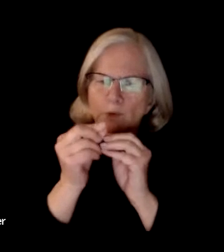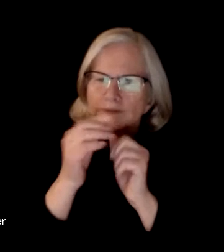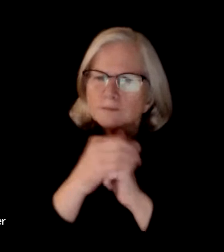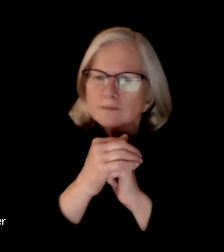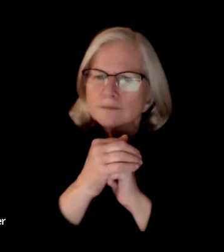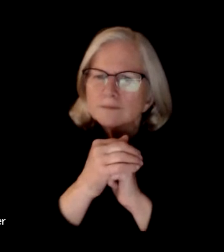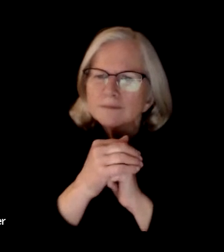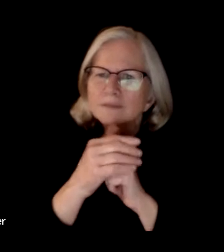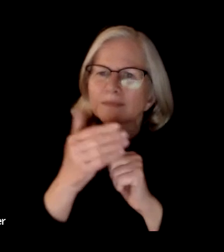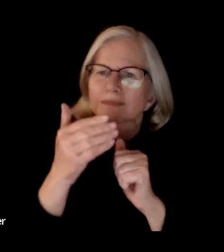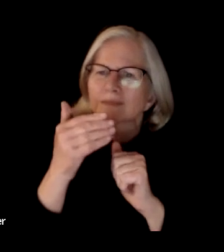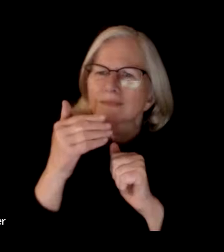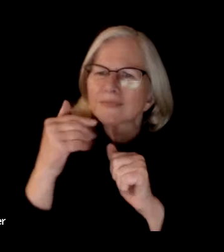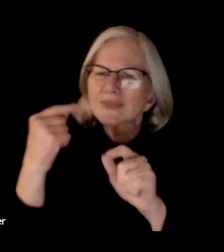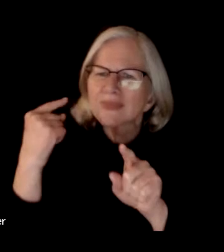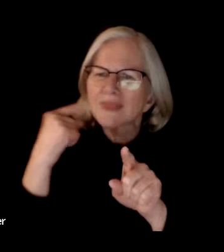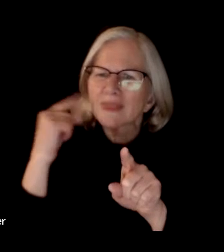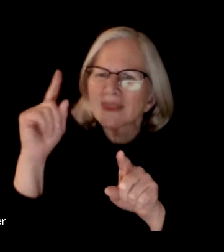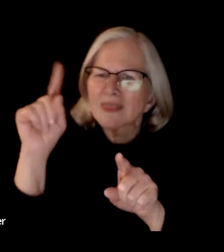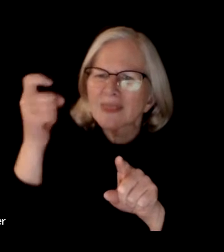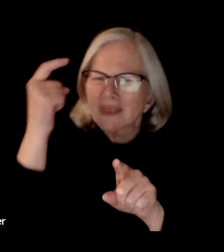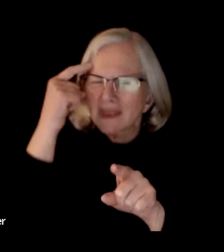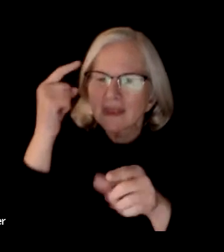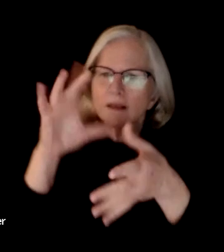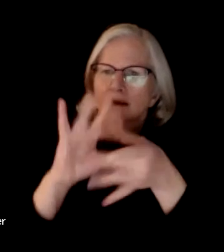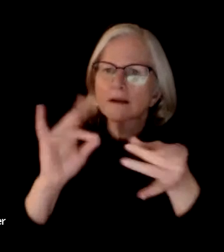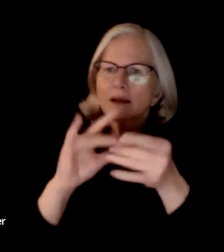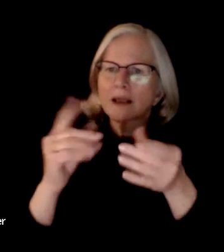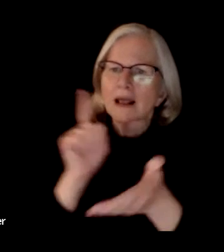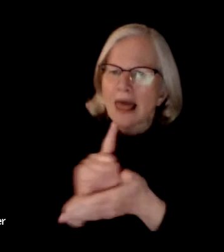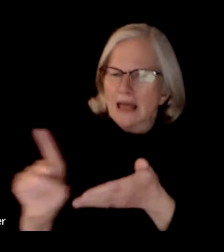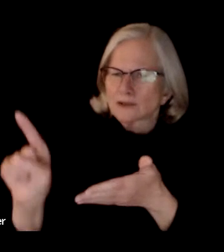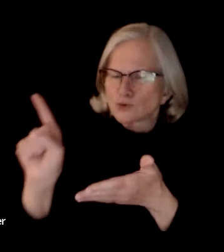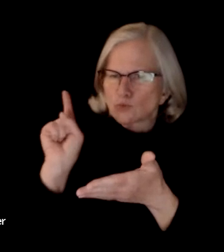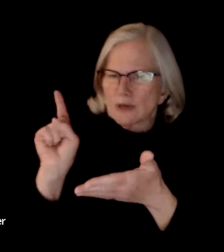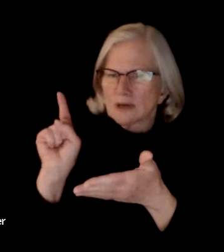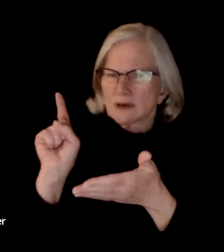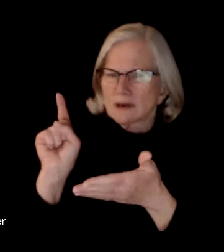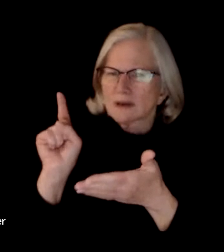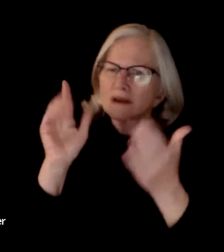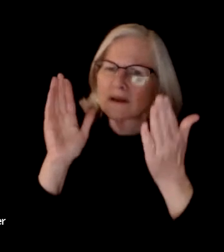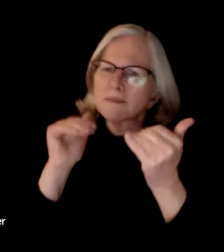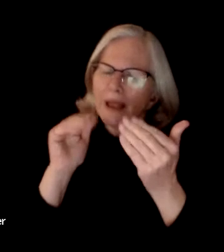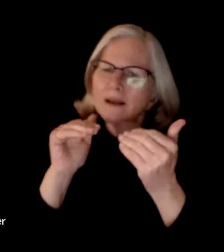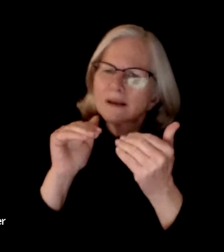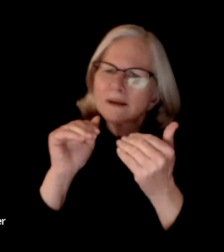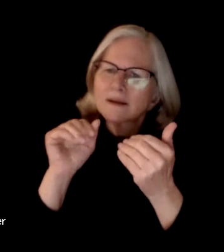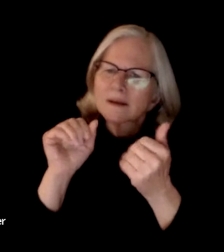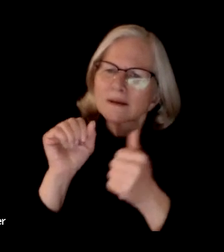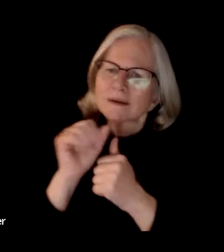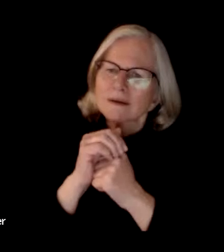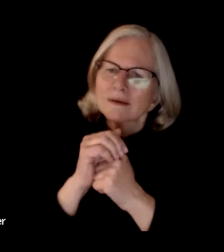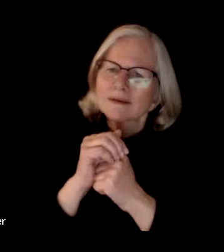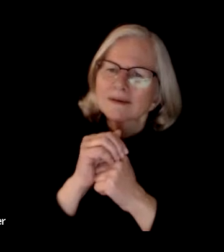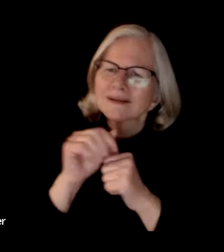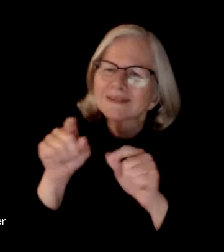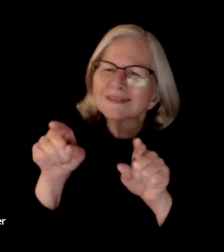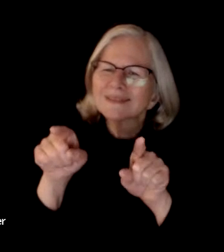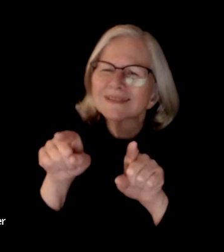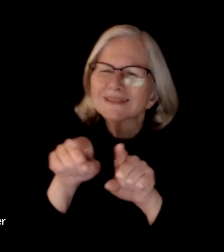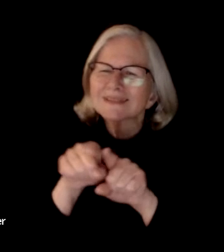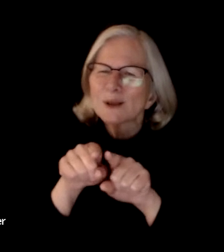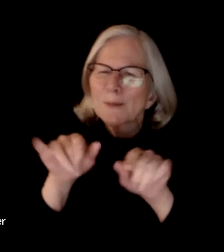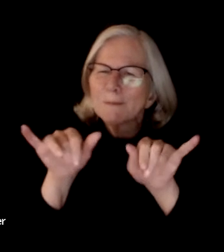had mentioned this last week that we do expect, just as we've seen the patterns of this virus around